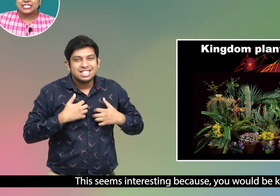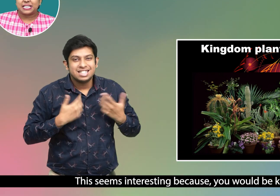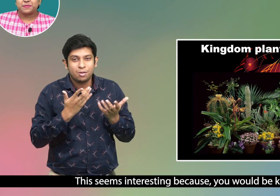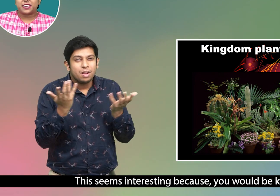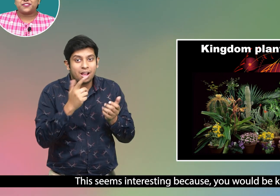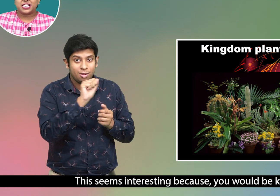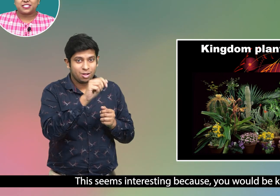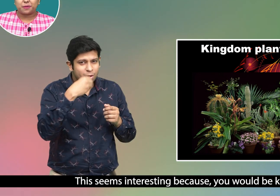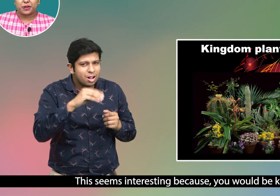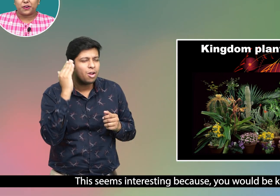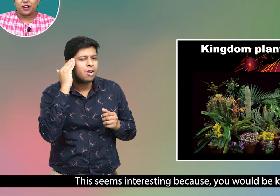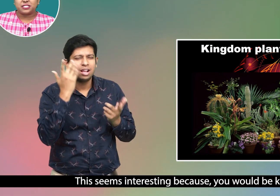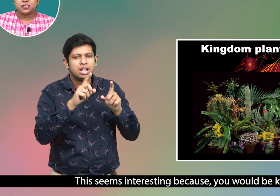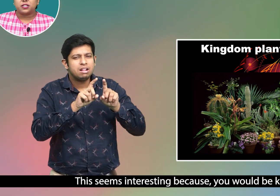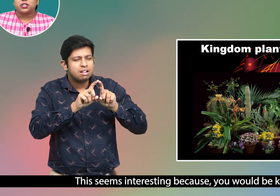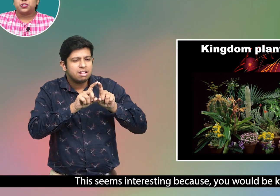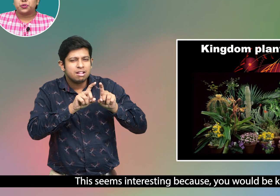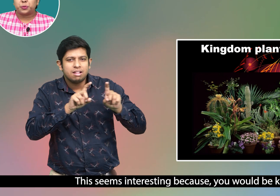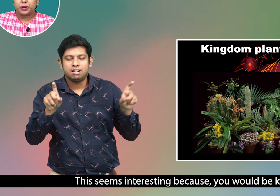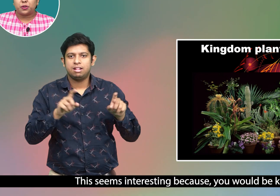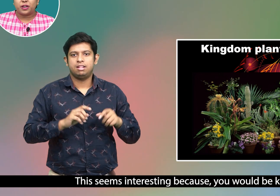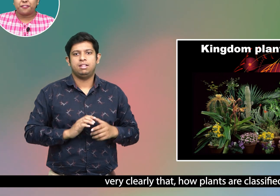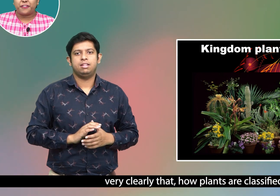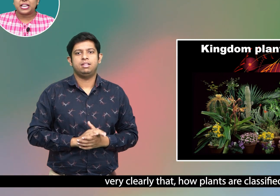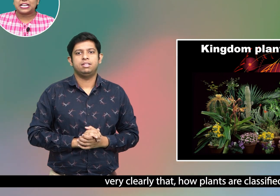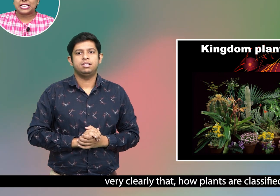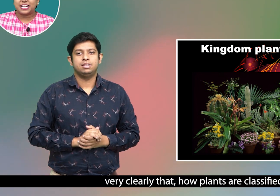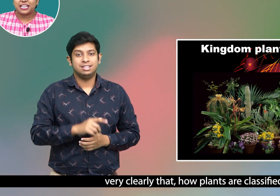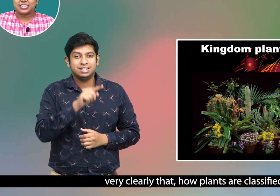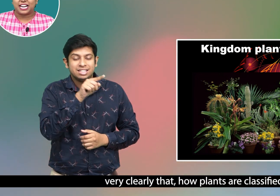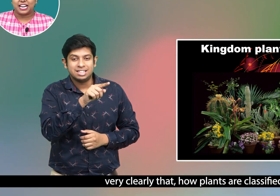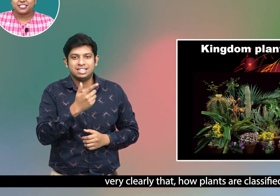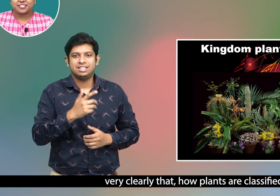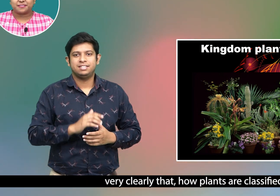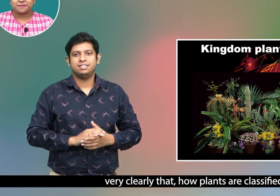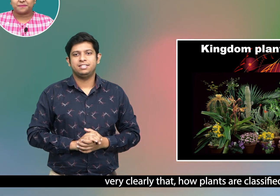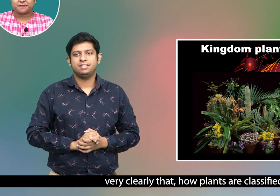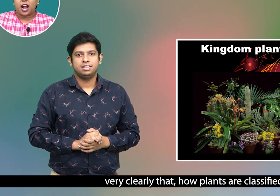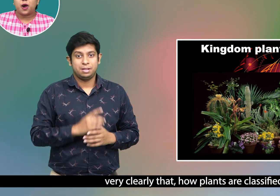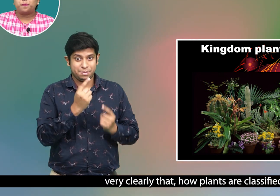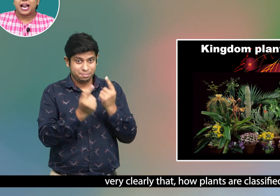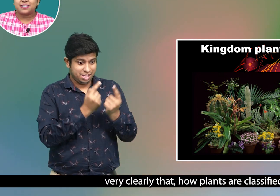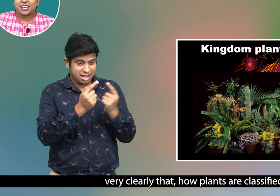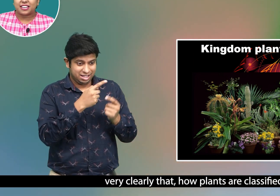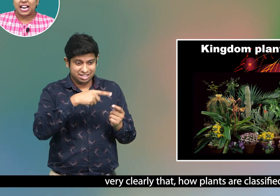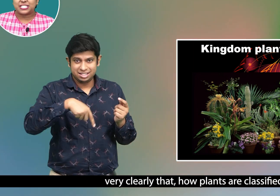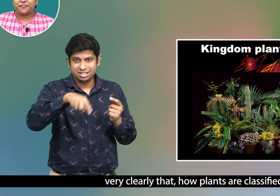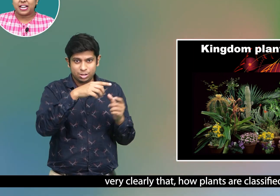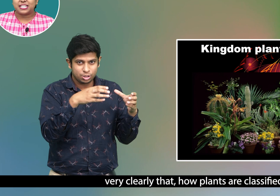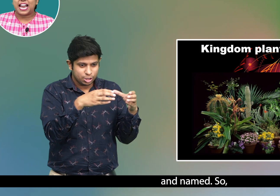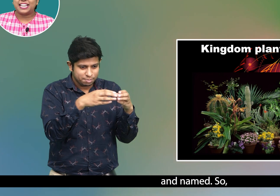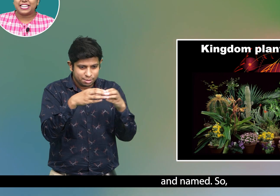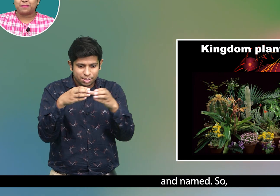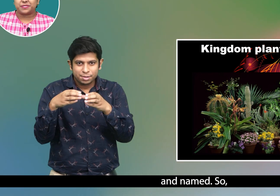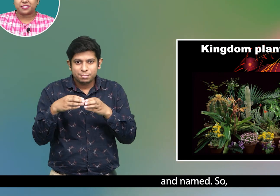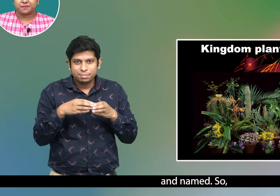This seems interesting because you would be knowing very clearly that how plants are